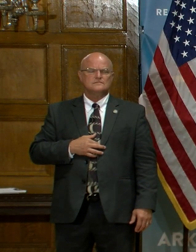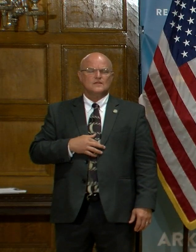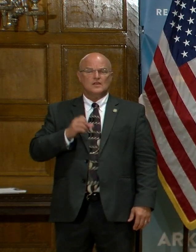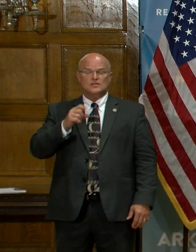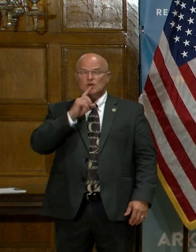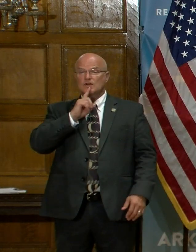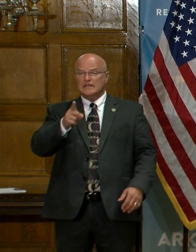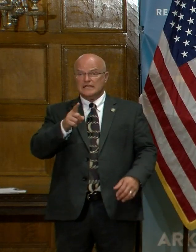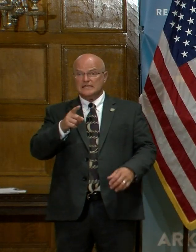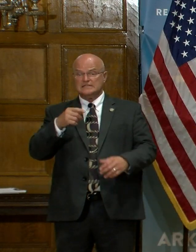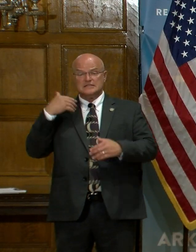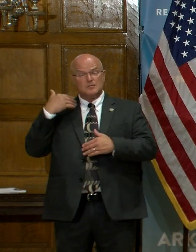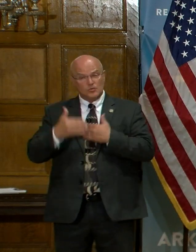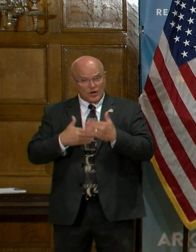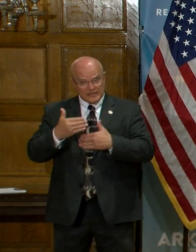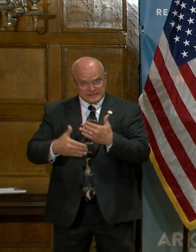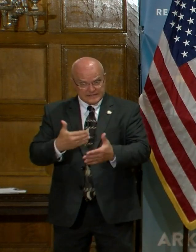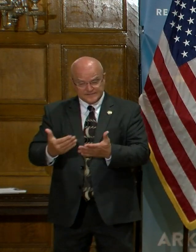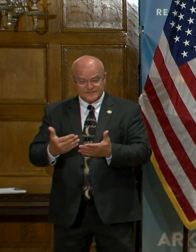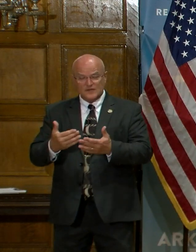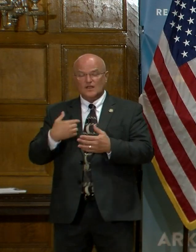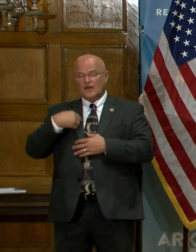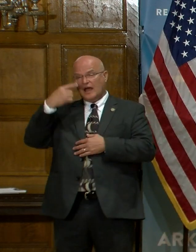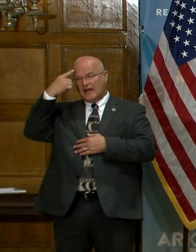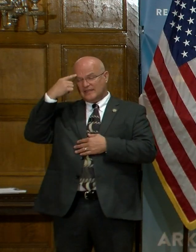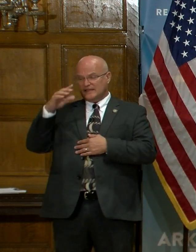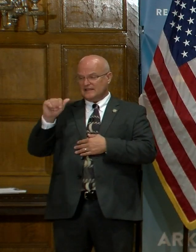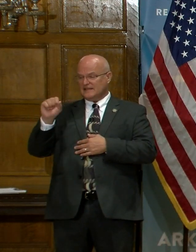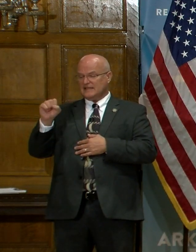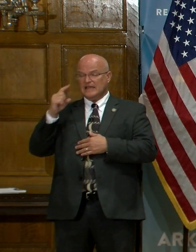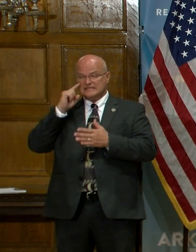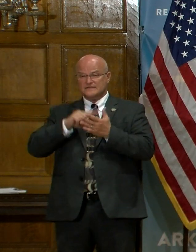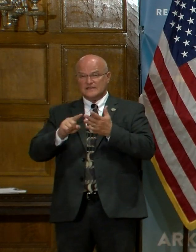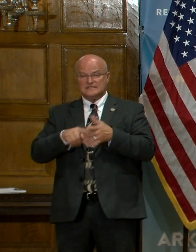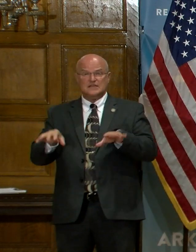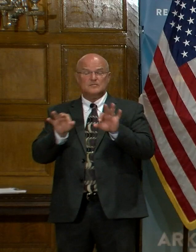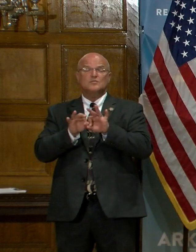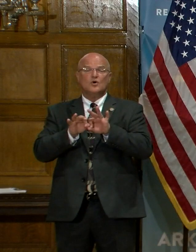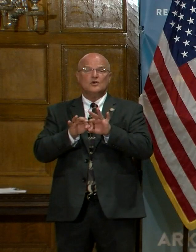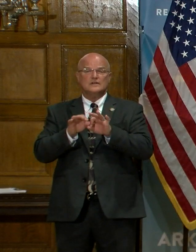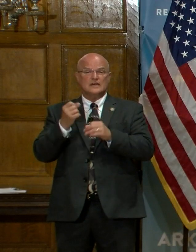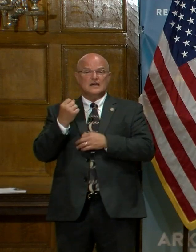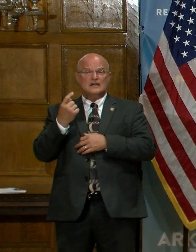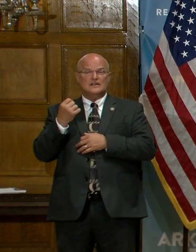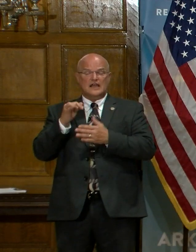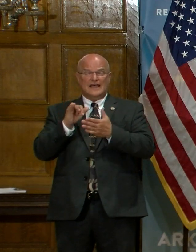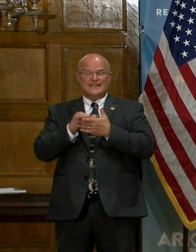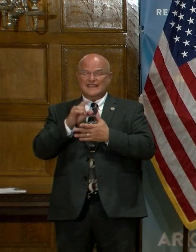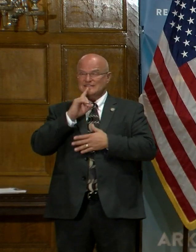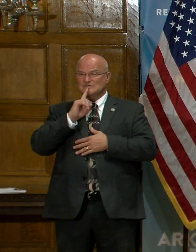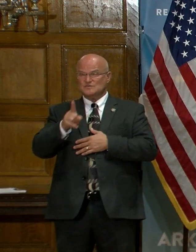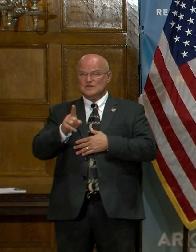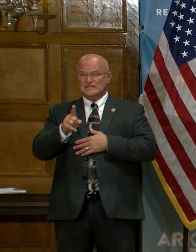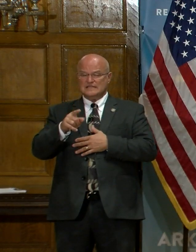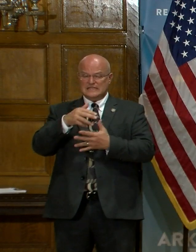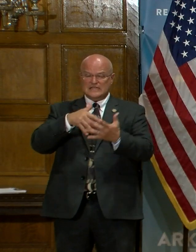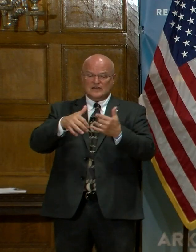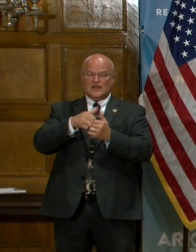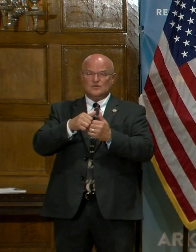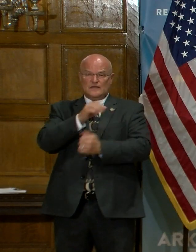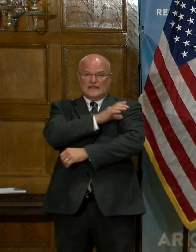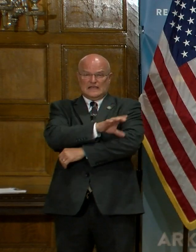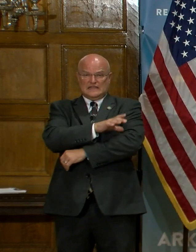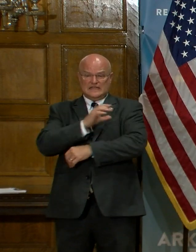So it is a process, and so I think case investigation, it's important to understand that that's really an interaction with